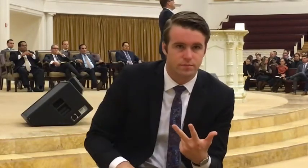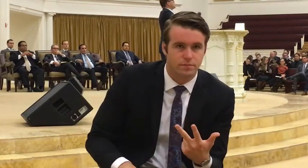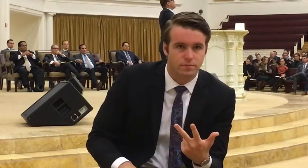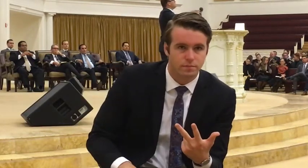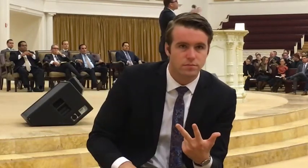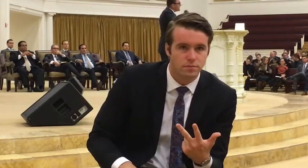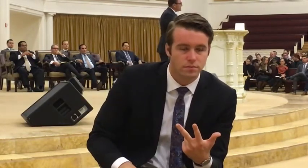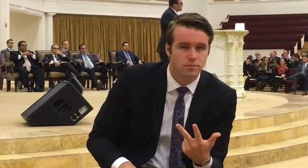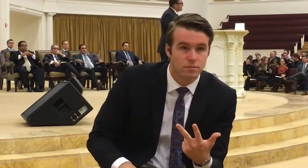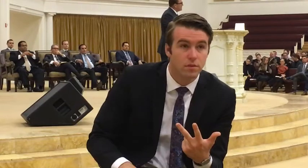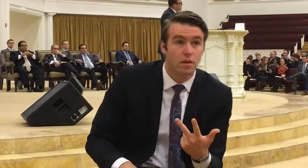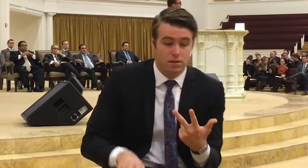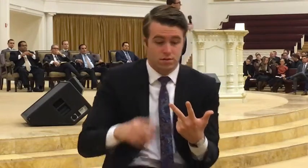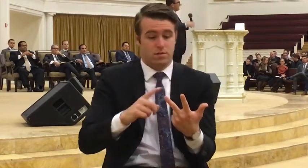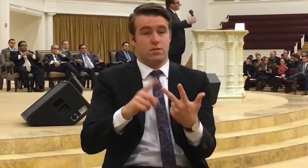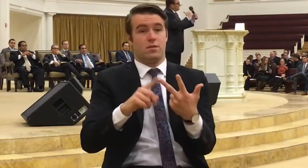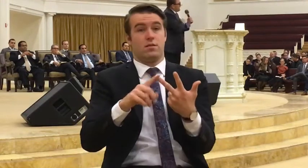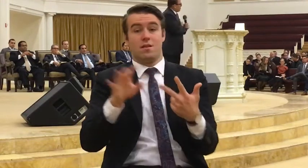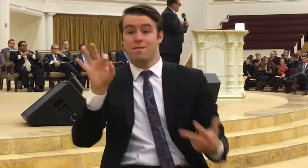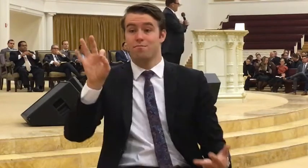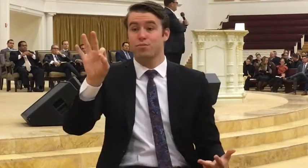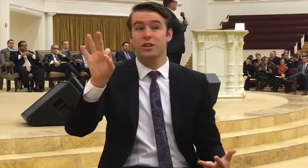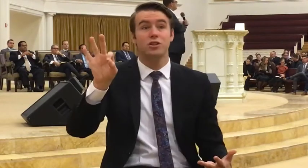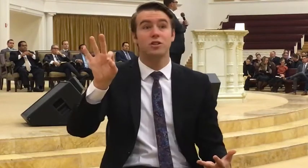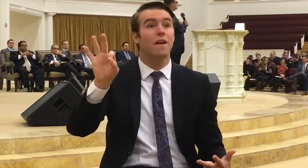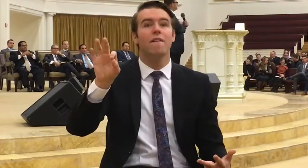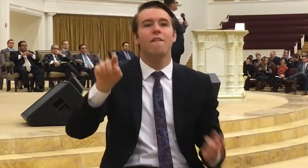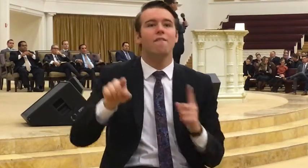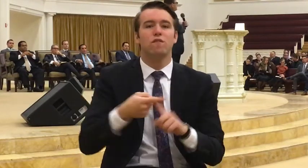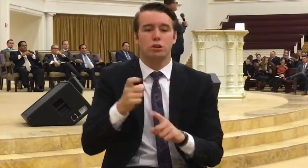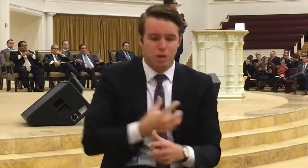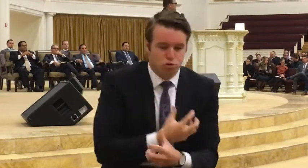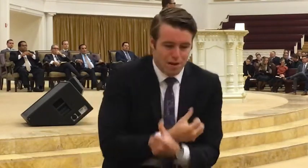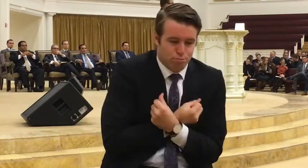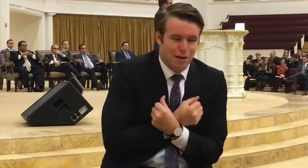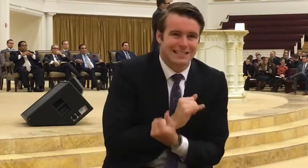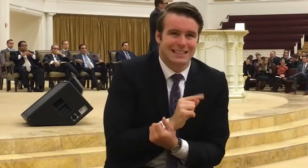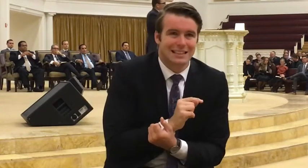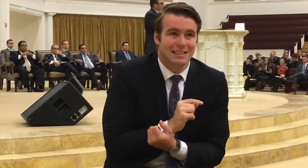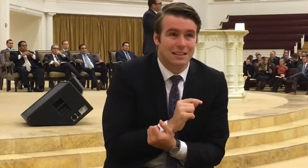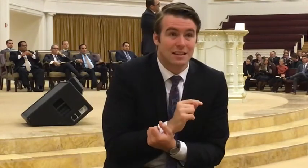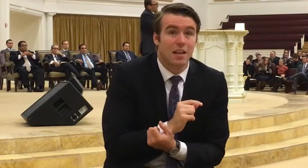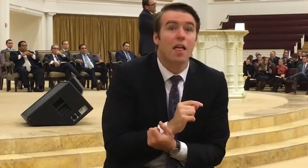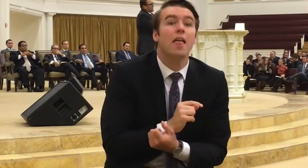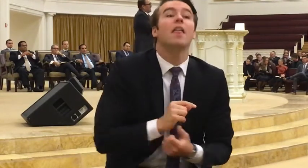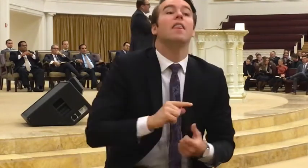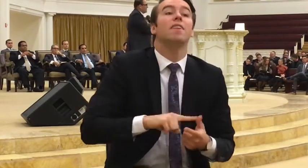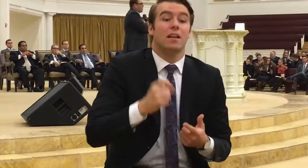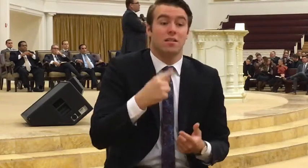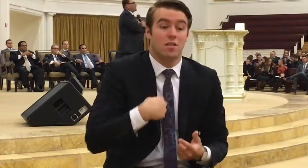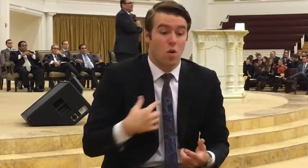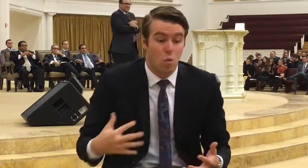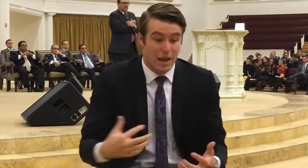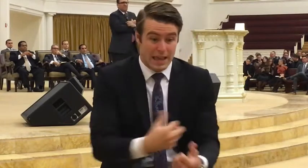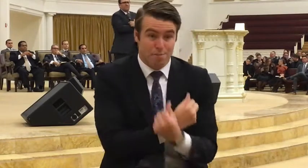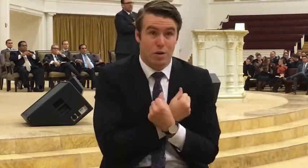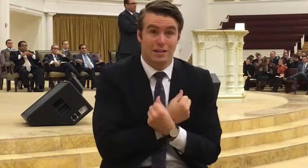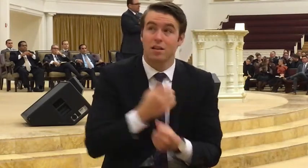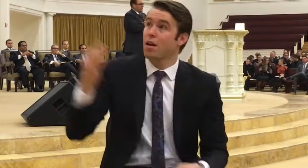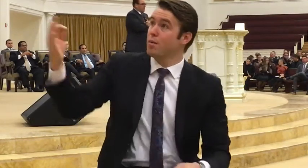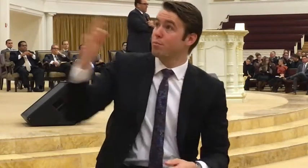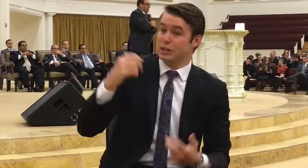See, what's preached has to be embraced. And then that embracing is not to clutch and hold